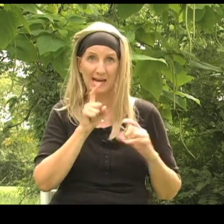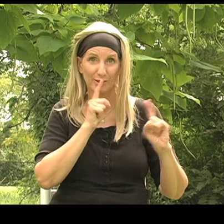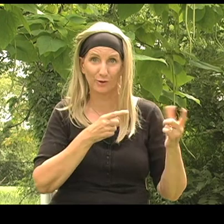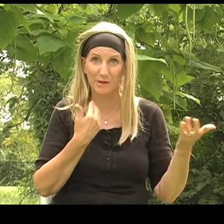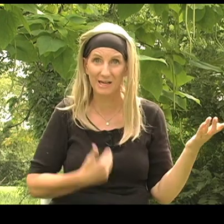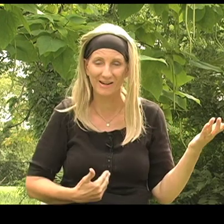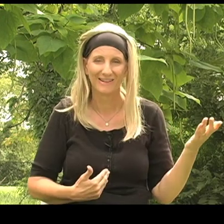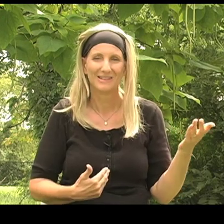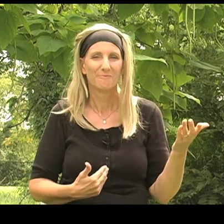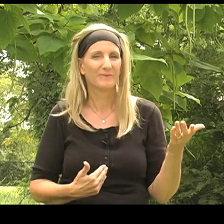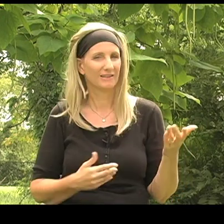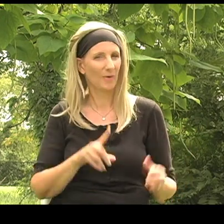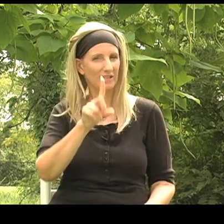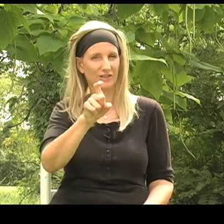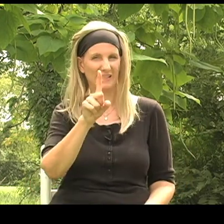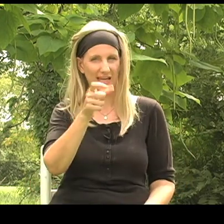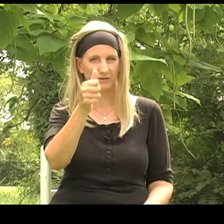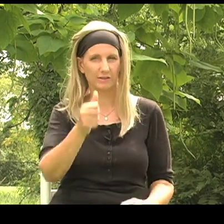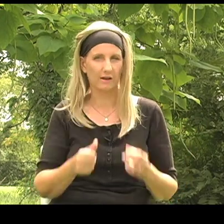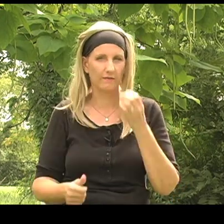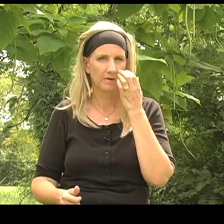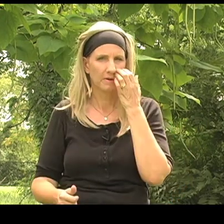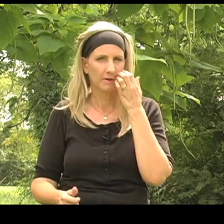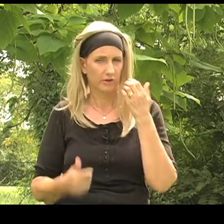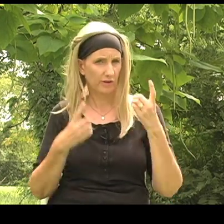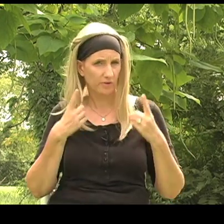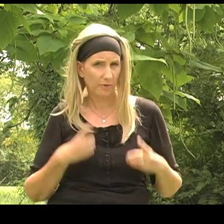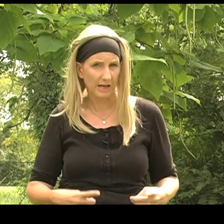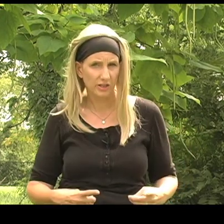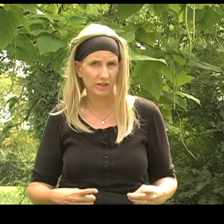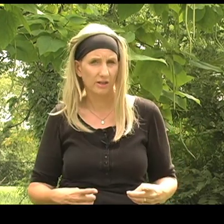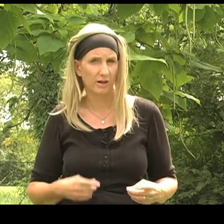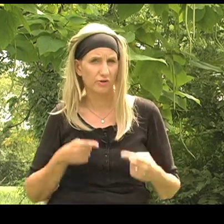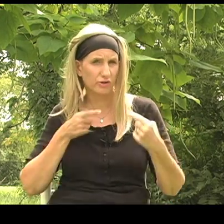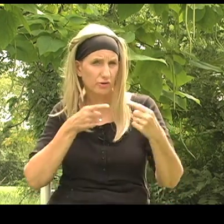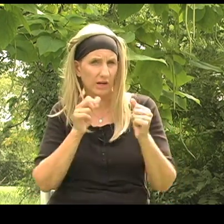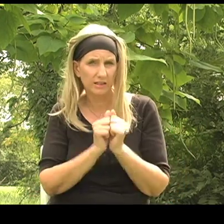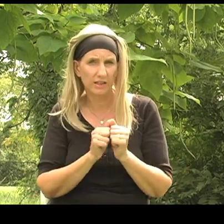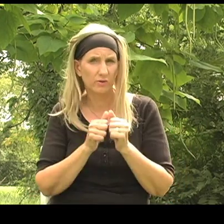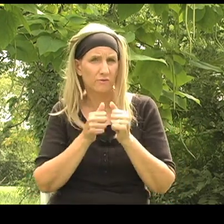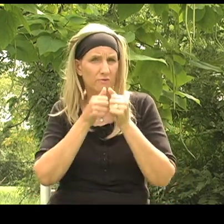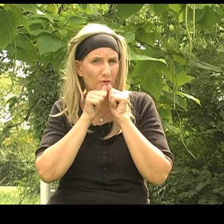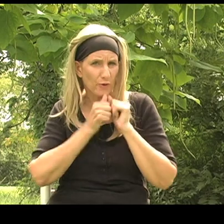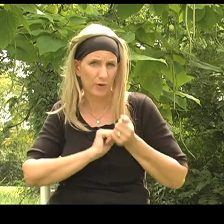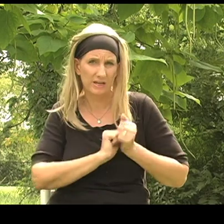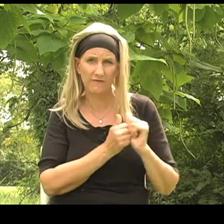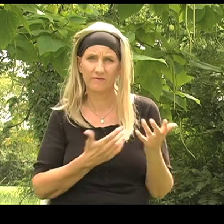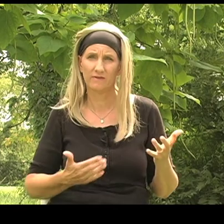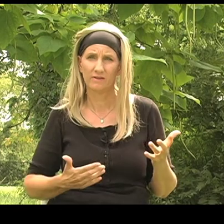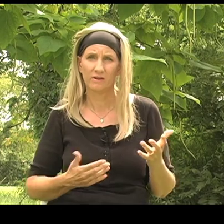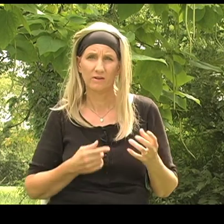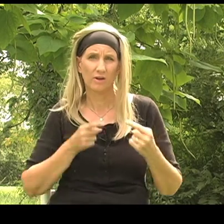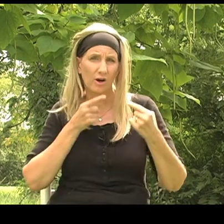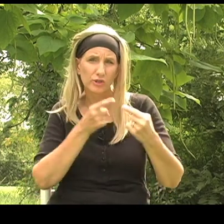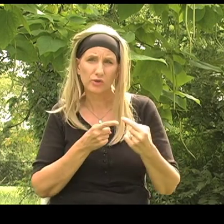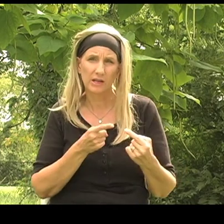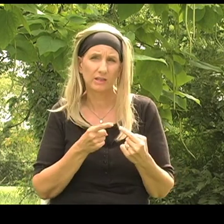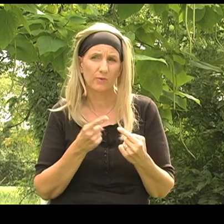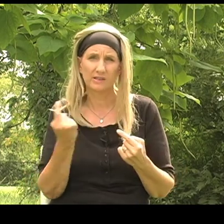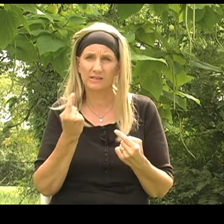answer me, but the question is, ask yourself, do you have depression? Are you struggling with grief? Are you struggling with